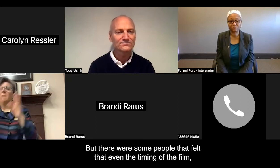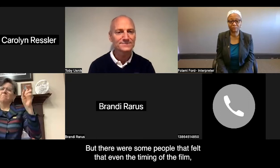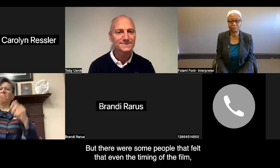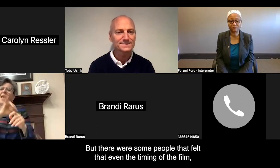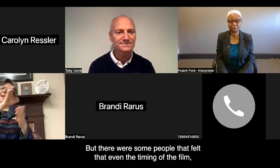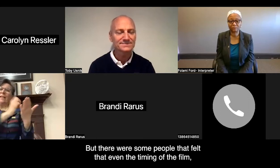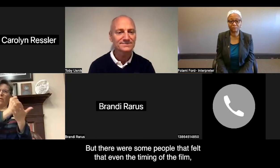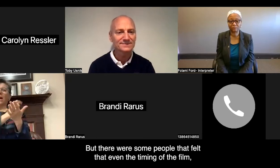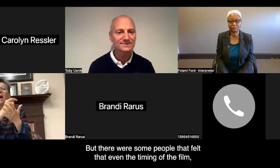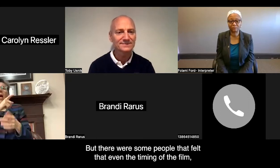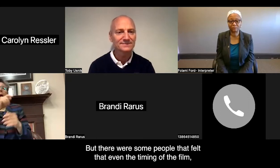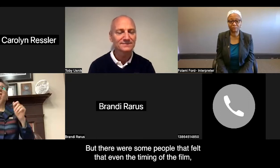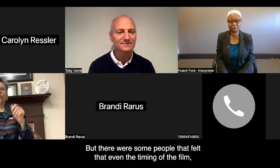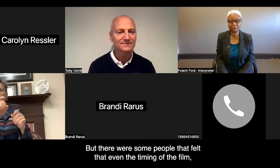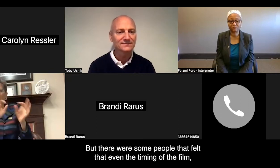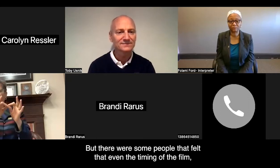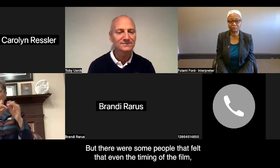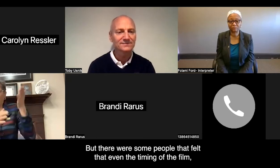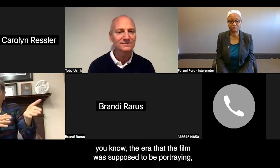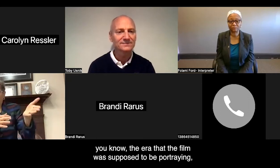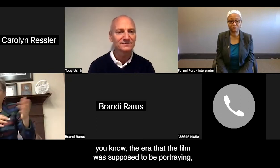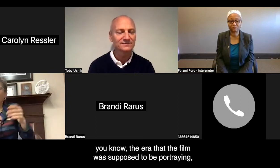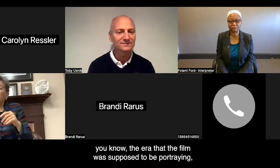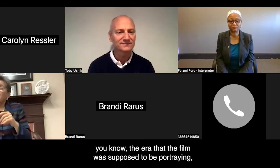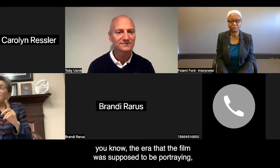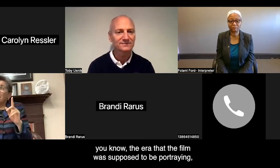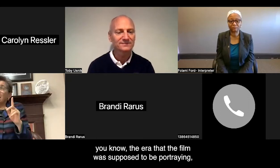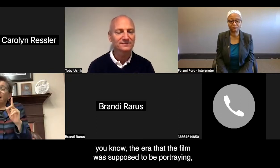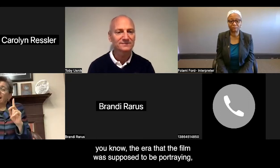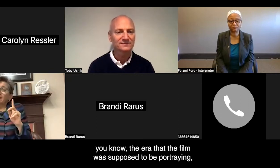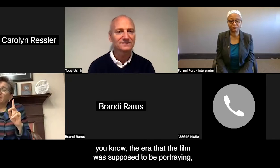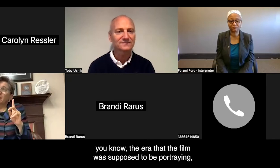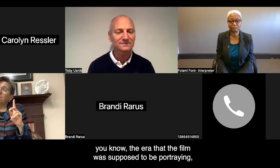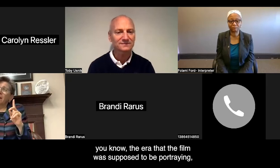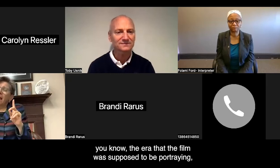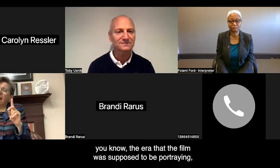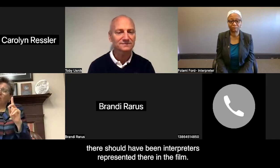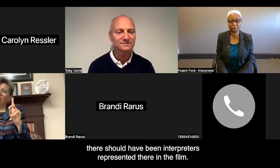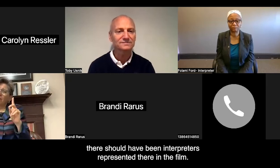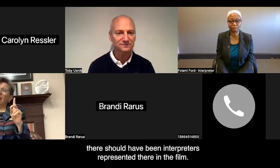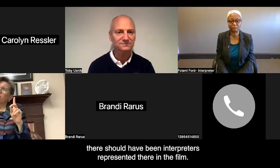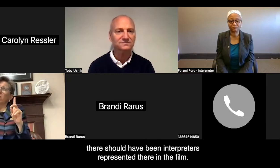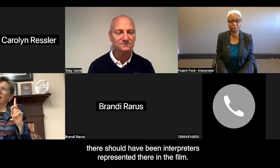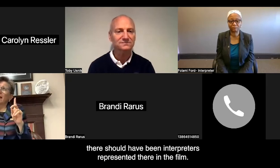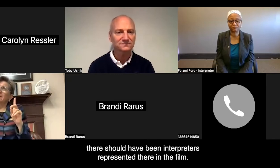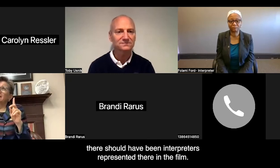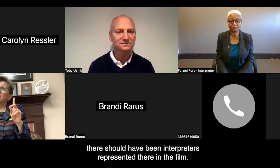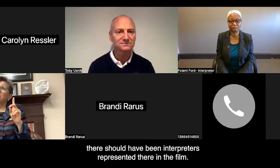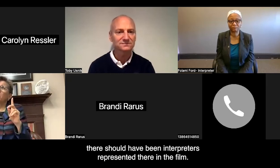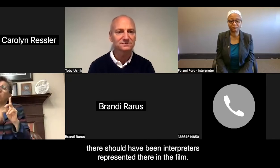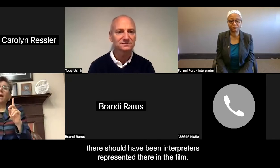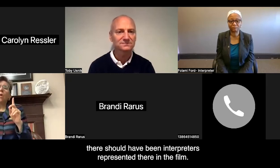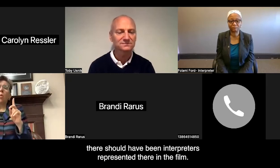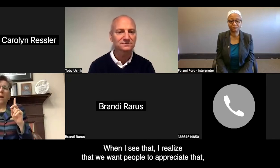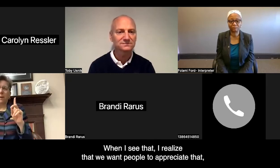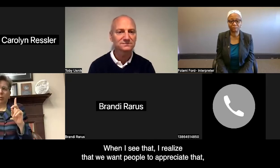timing of the film, you know, the era that the film was supposed to be portraying, there should have been interpreters represented there in the film. When